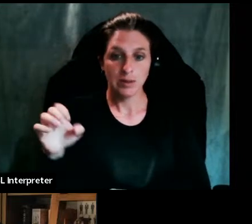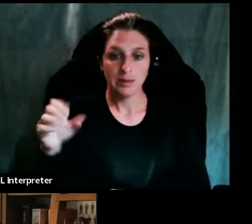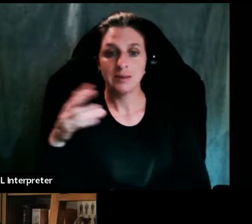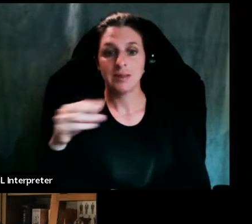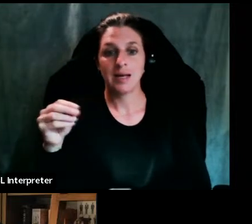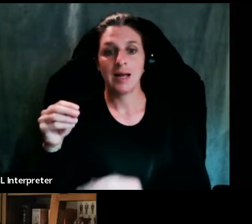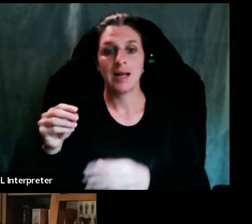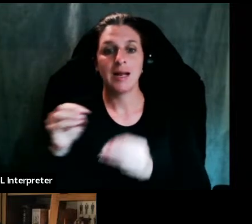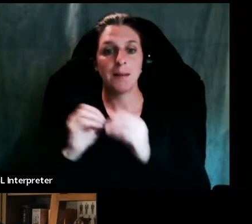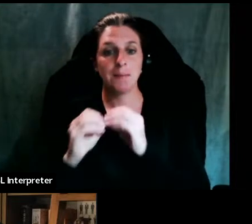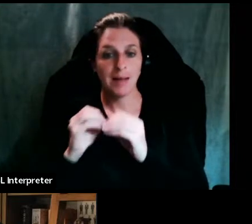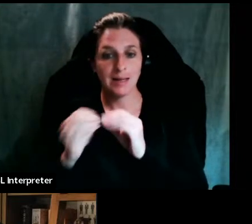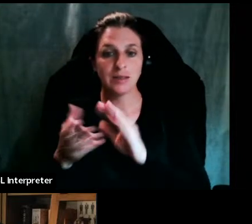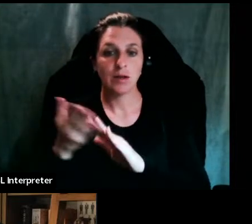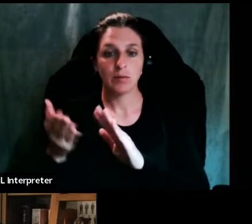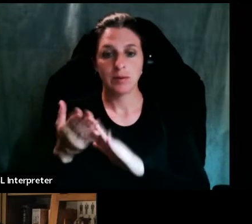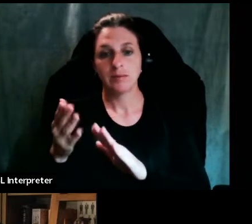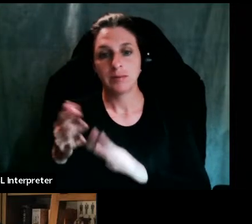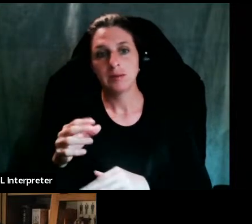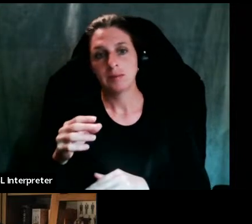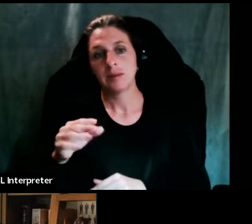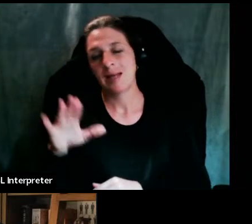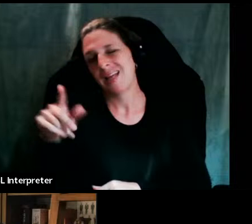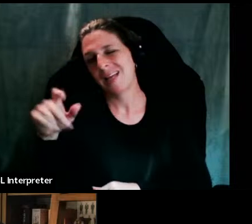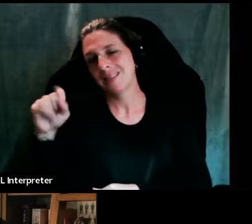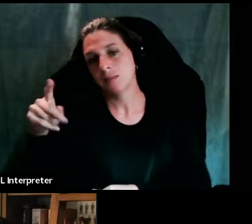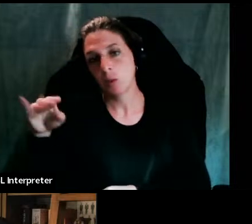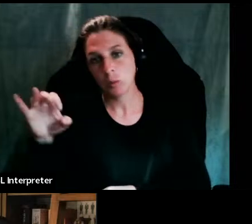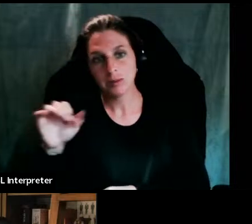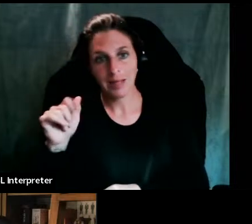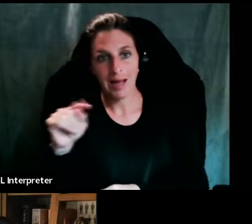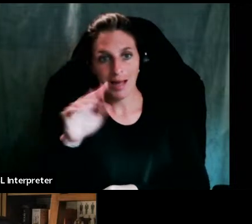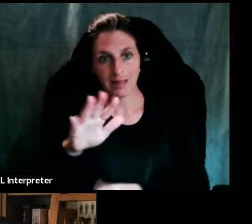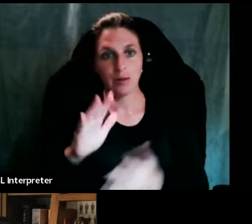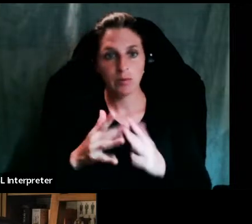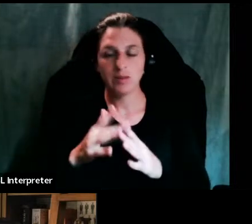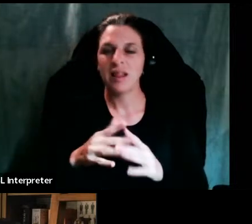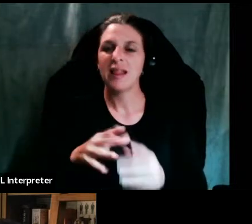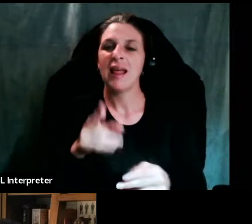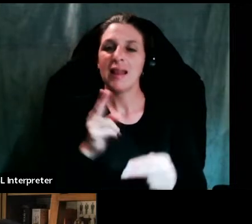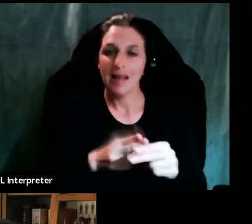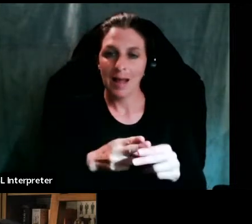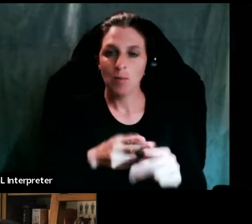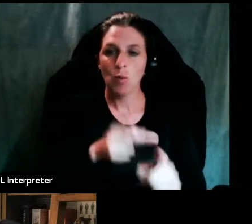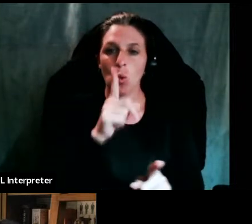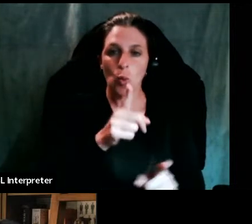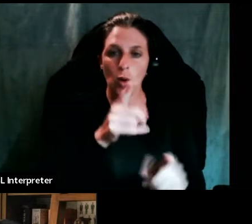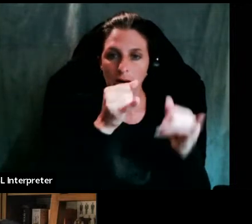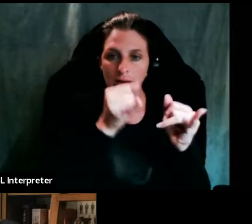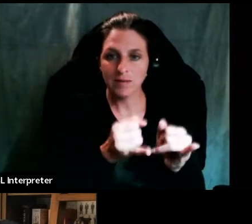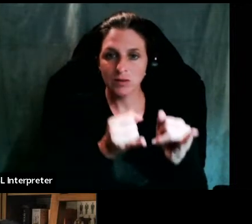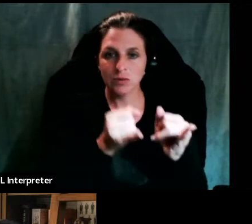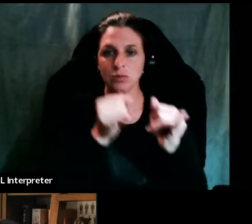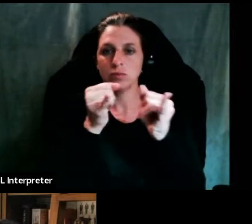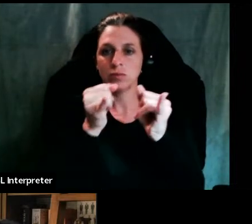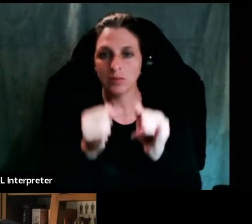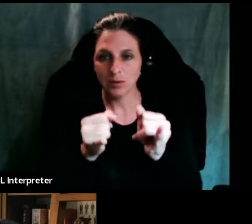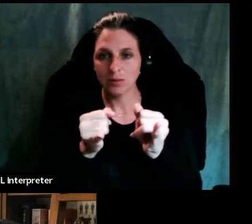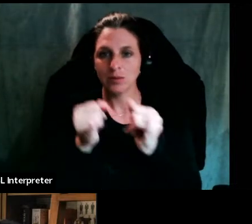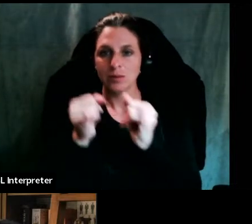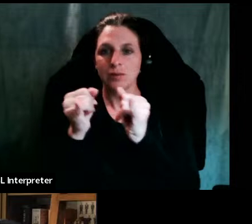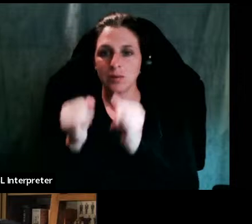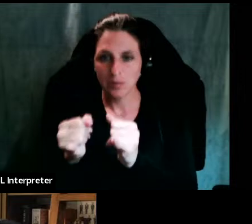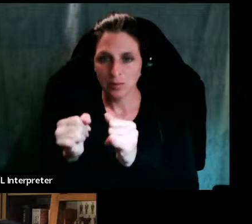operation. Well, not me, the SPOEs at their school site. They named them one by one there at the